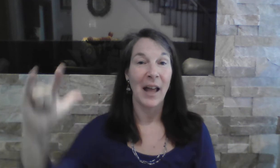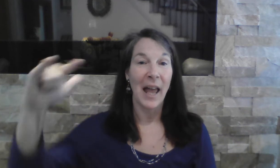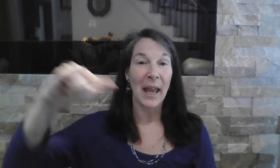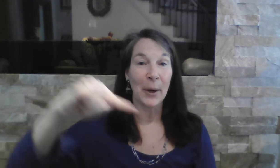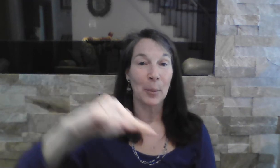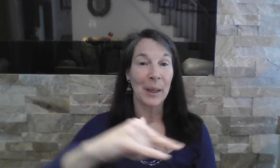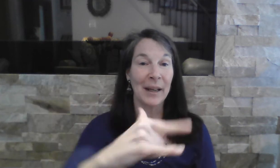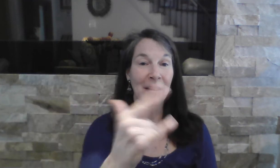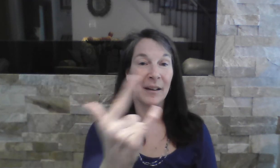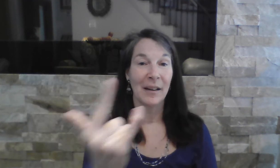Airplane.